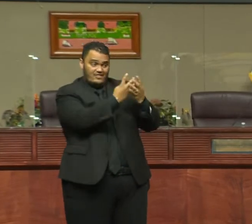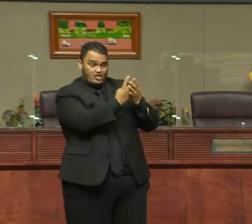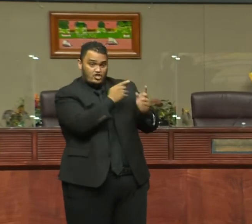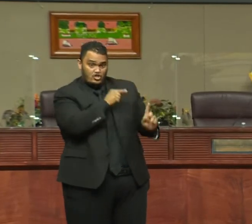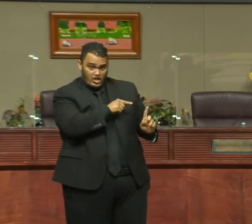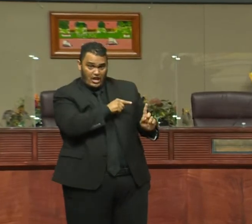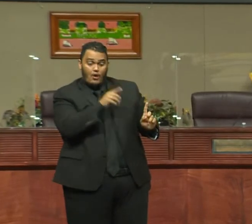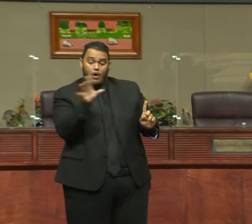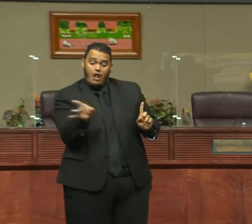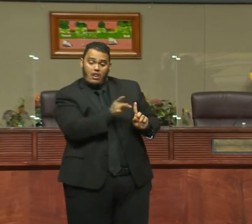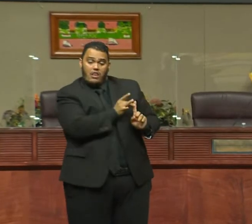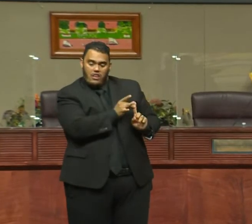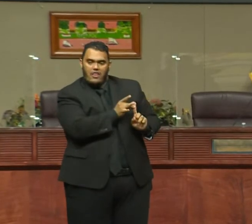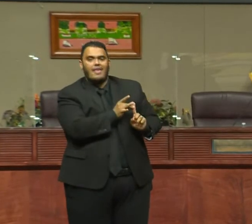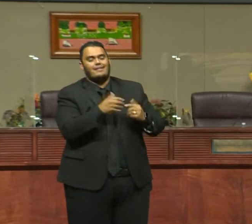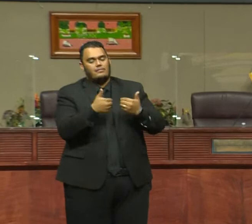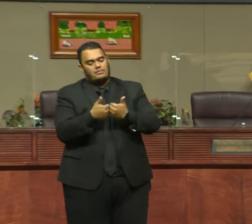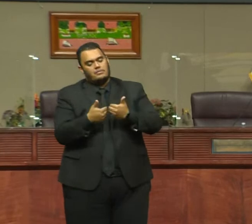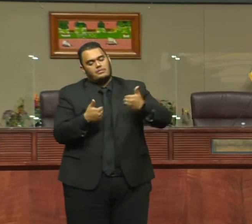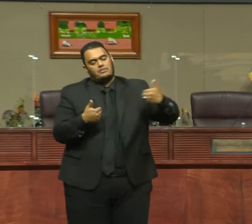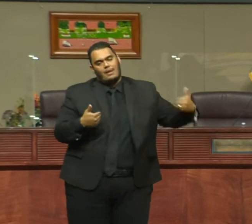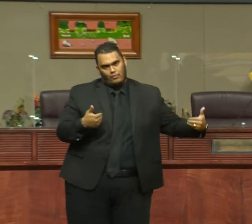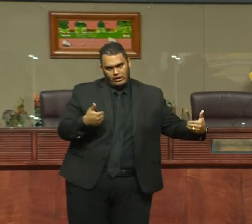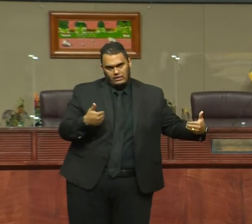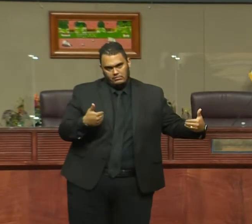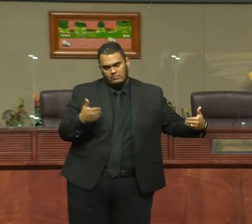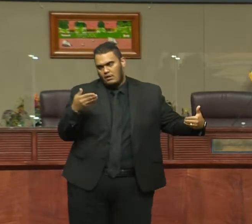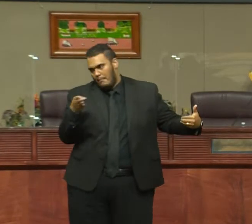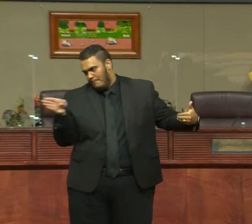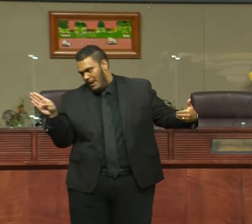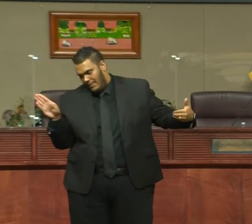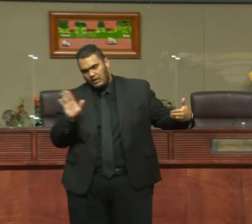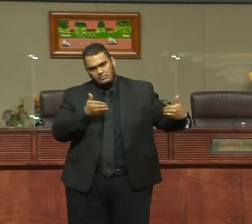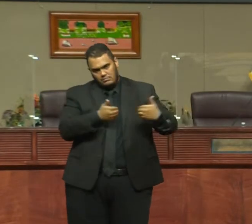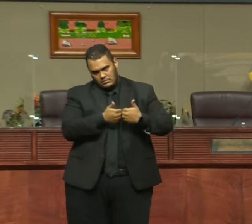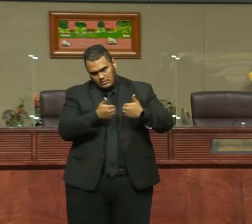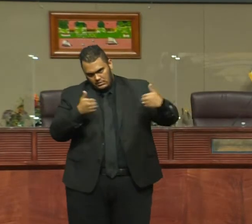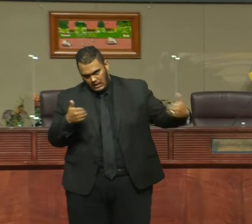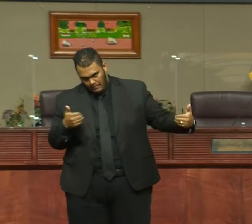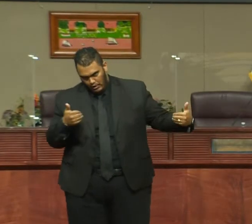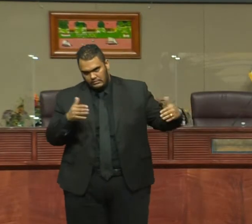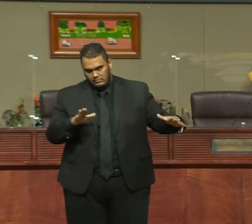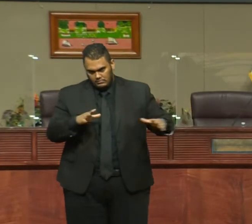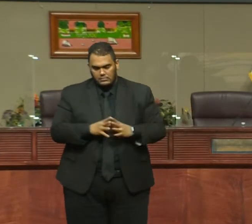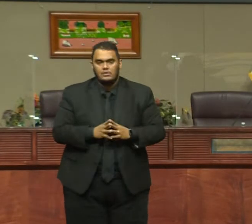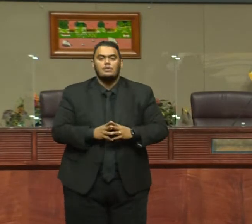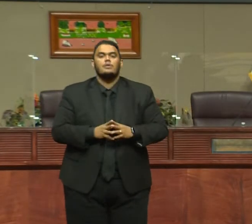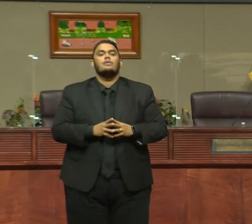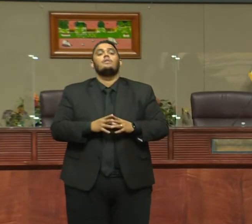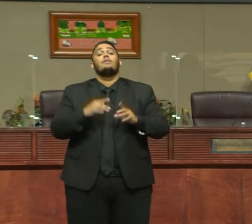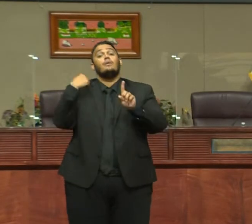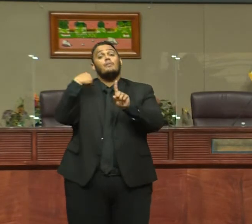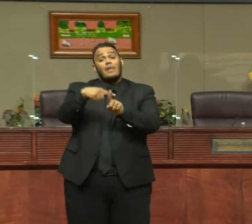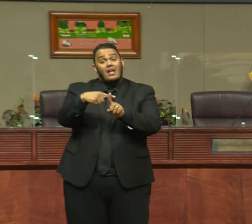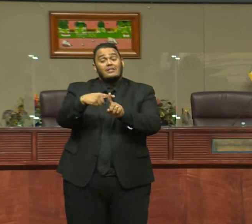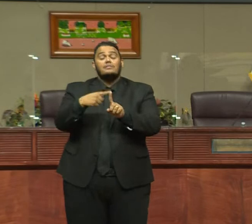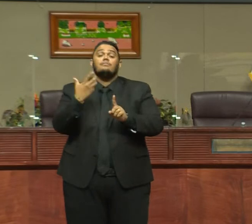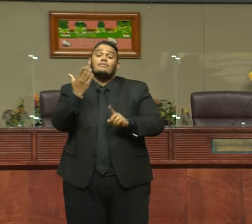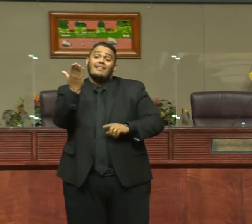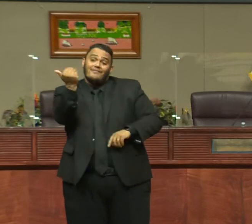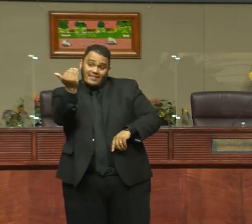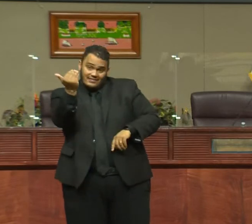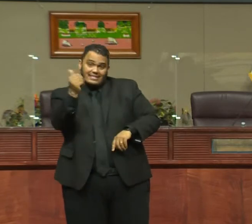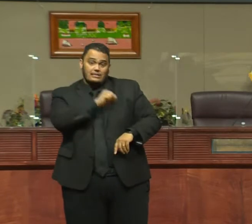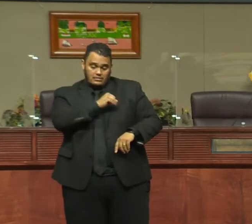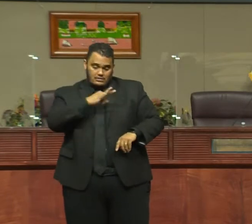healthcare professionals as they recover. In addition, 15 of our staff members who work at the jail